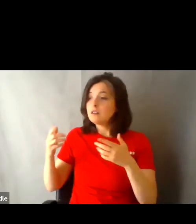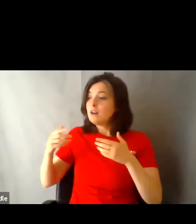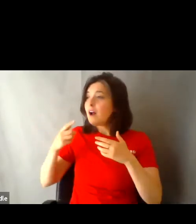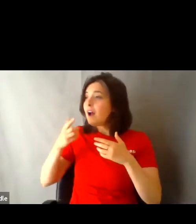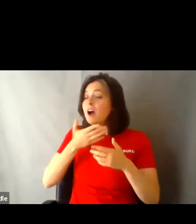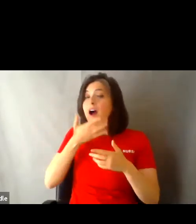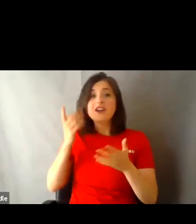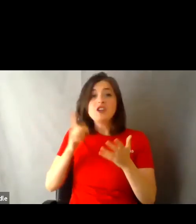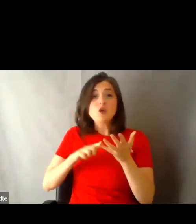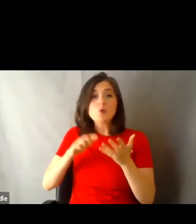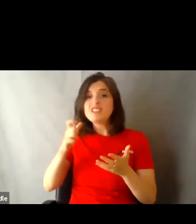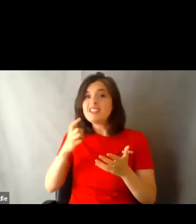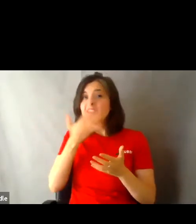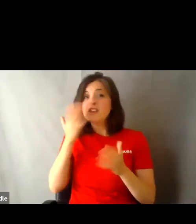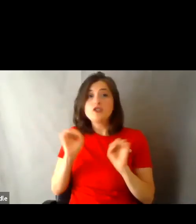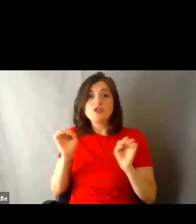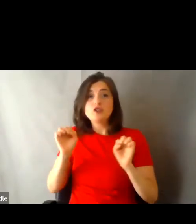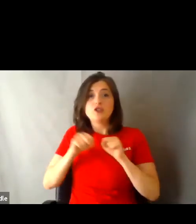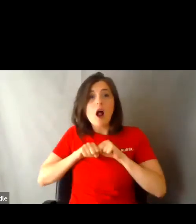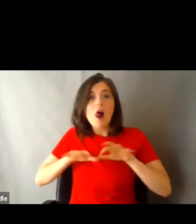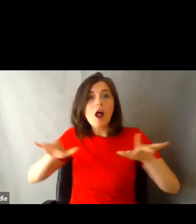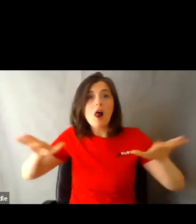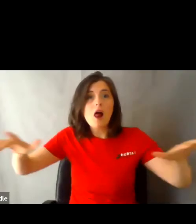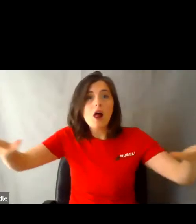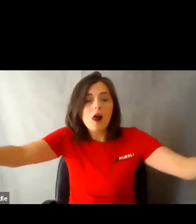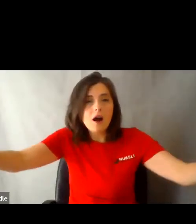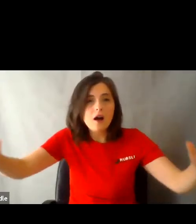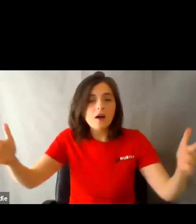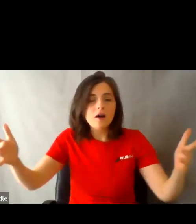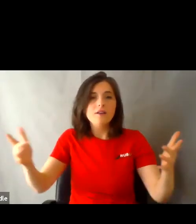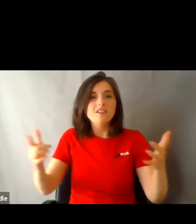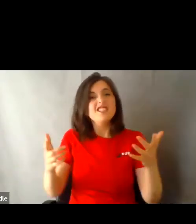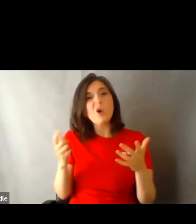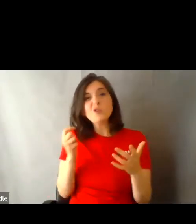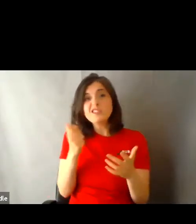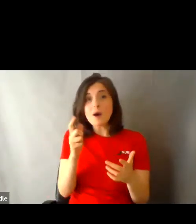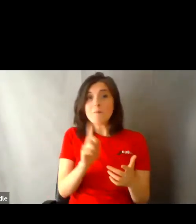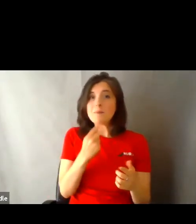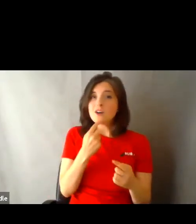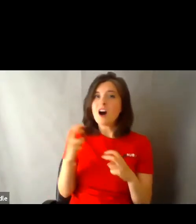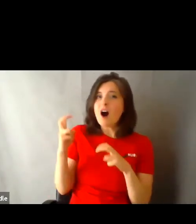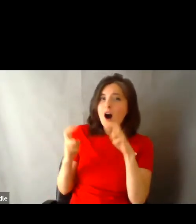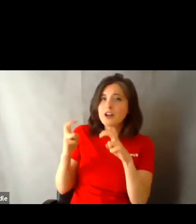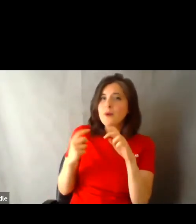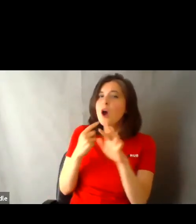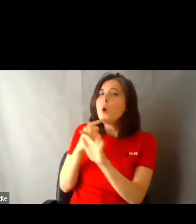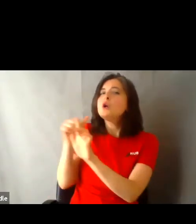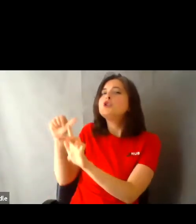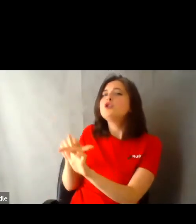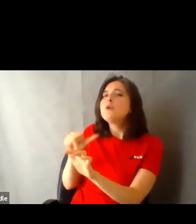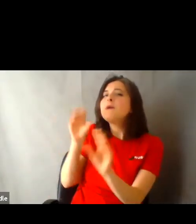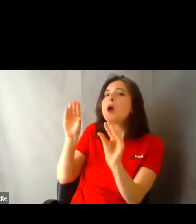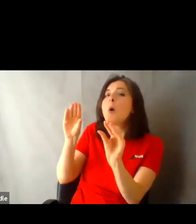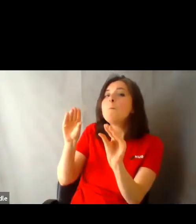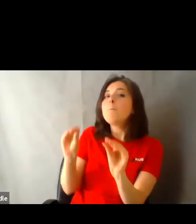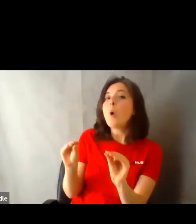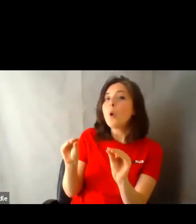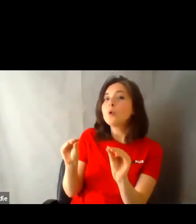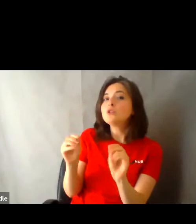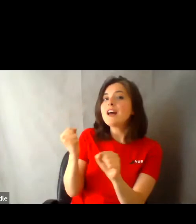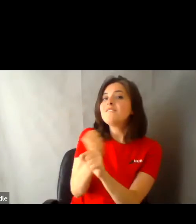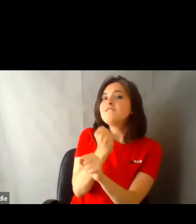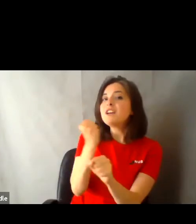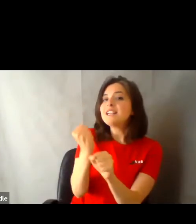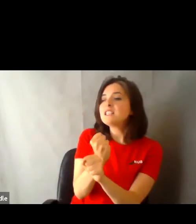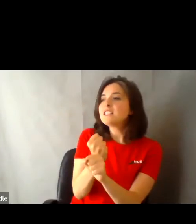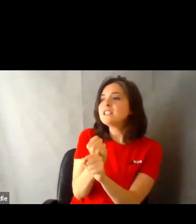corner of the UK. And there were arguments about, oh, we should pause and fix, or we should just look